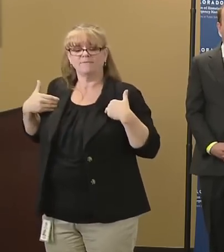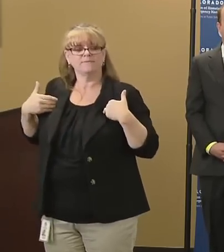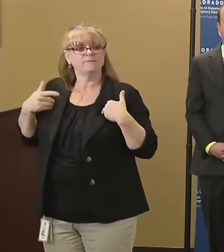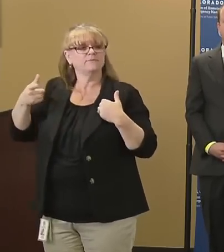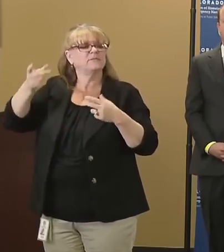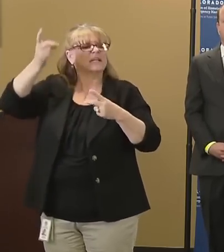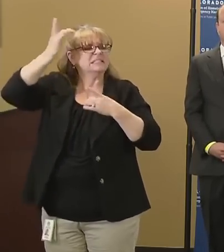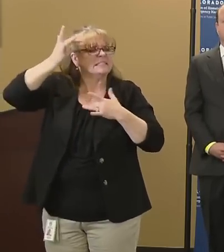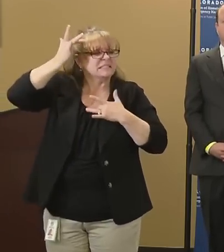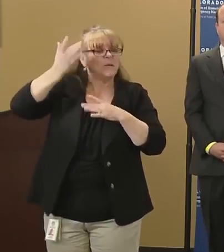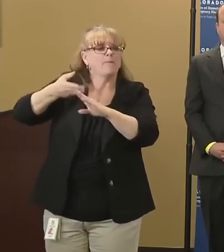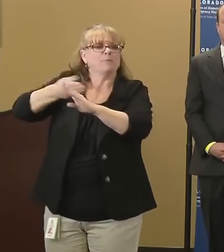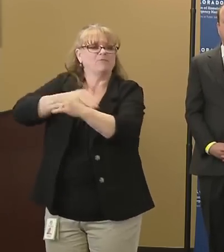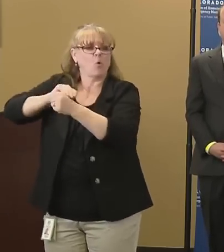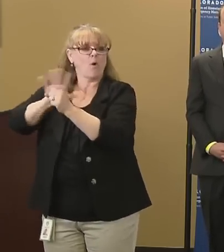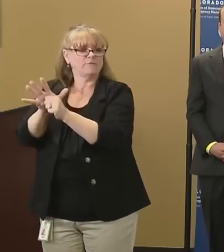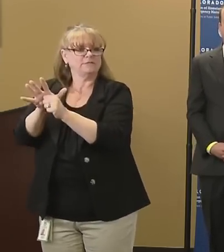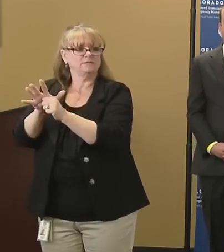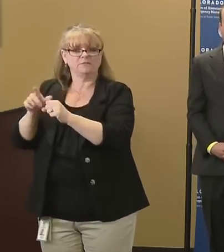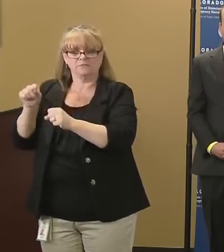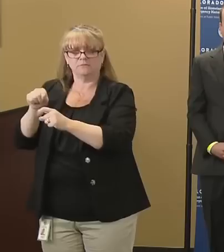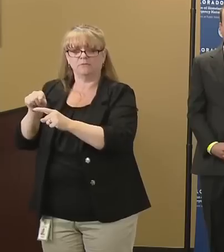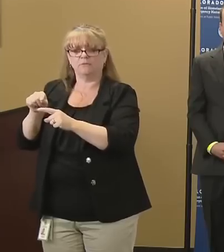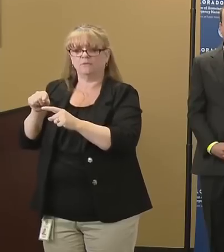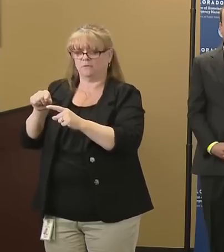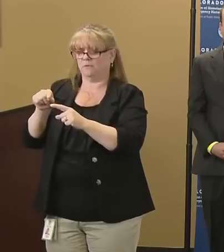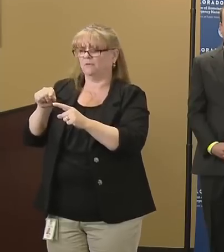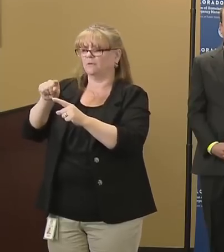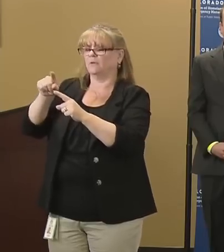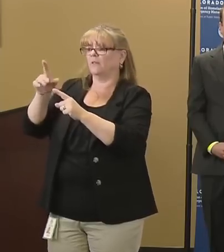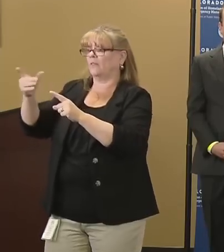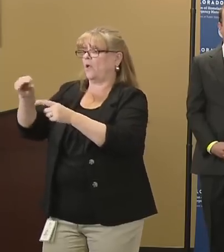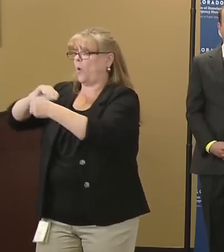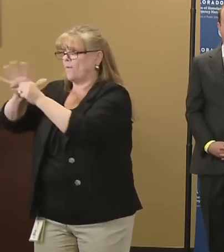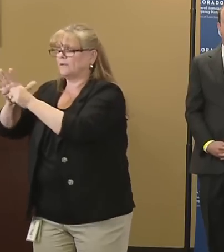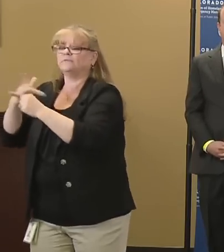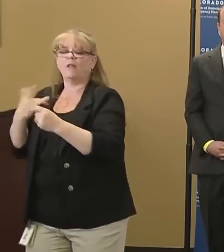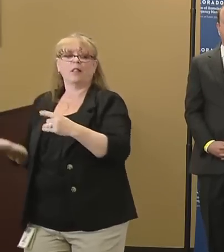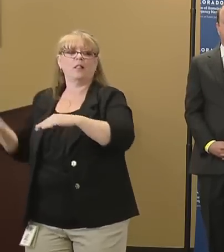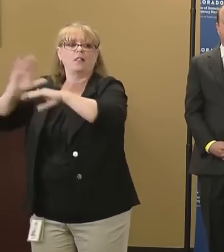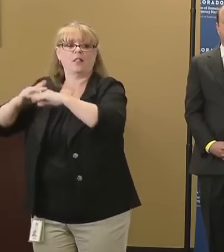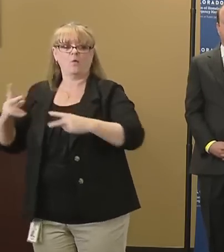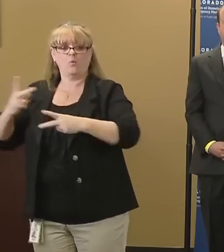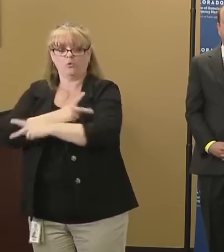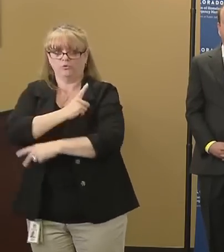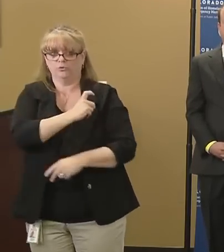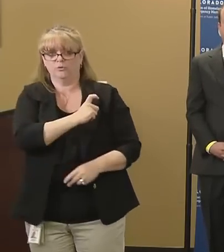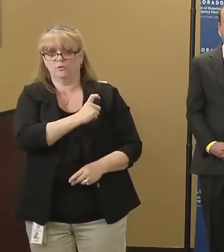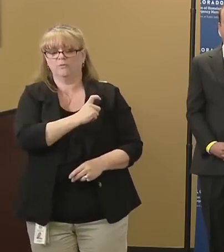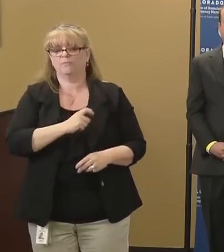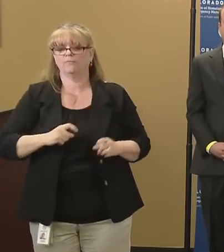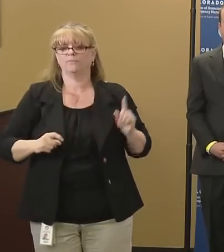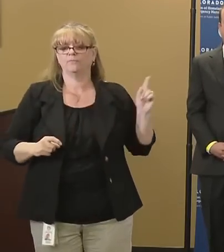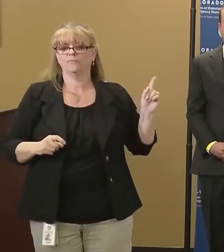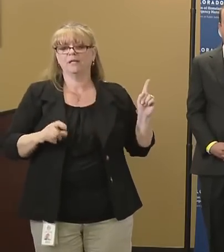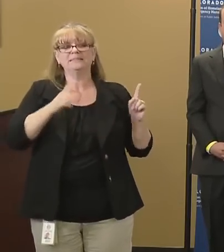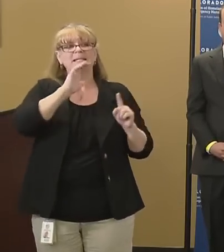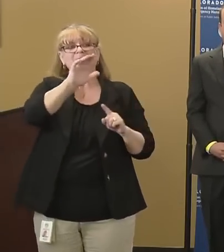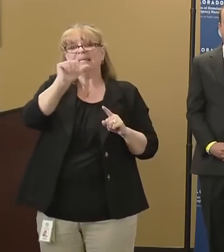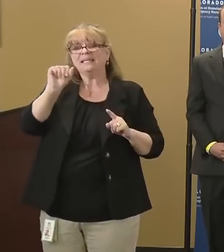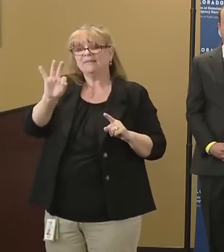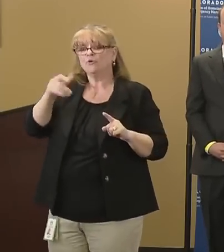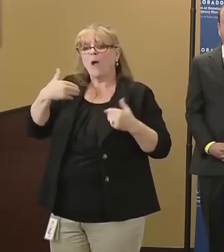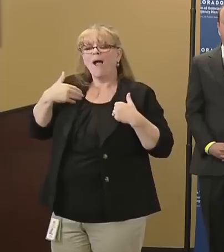Yeah, I mean, the answer is yes, but it's not exclusive, right? So if you have pre-existing medical conditions and you're